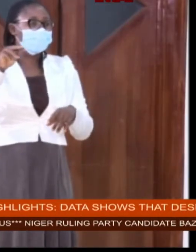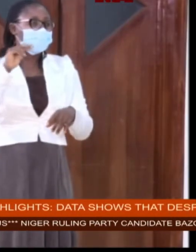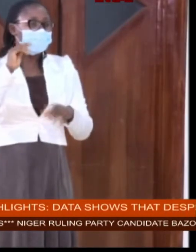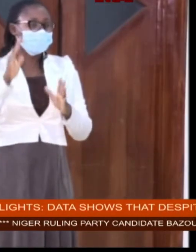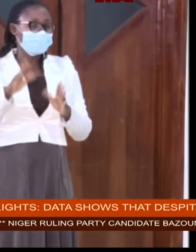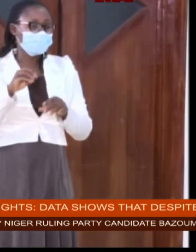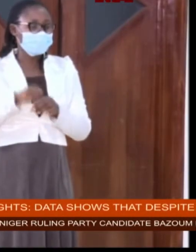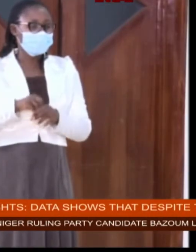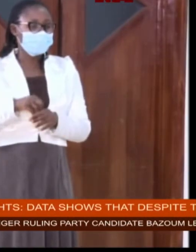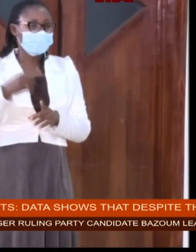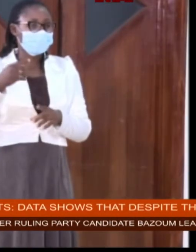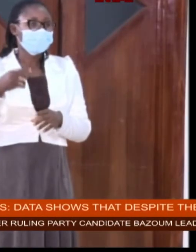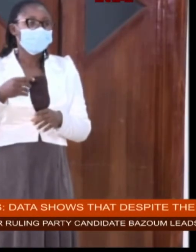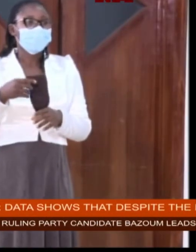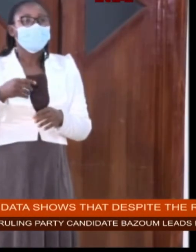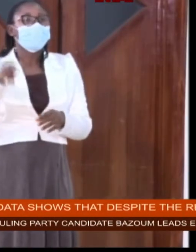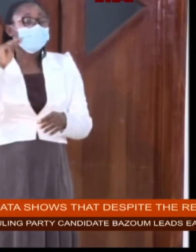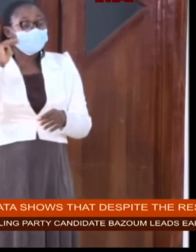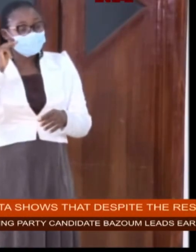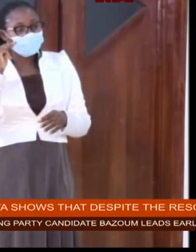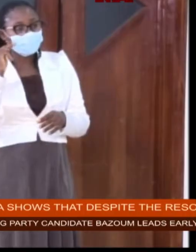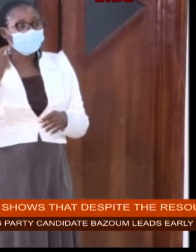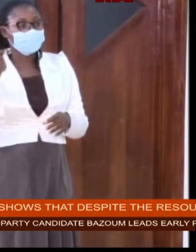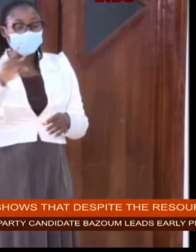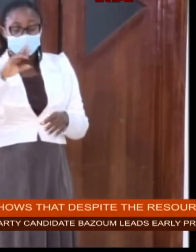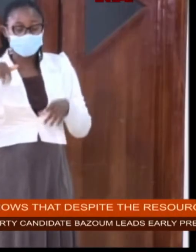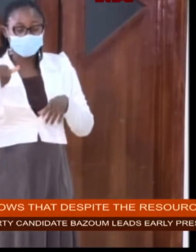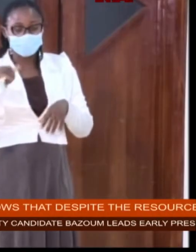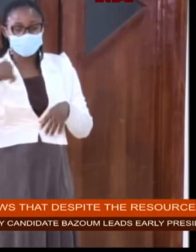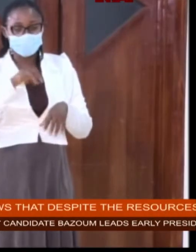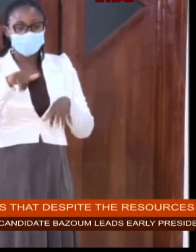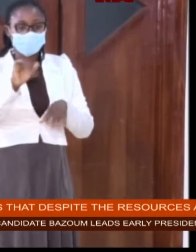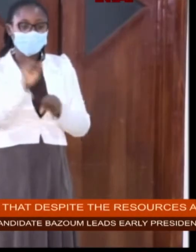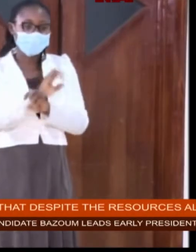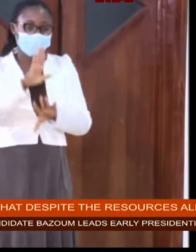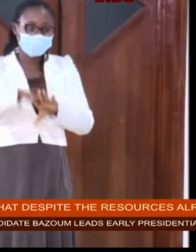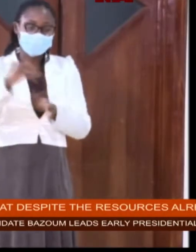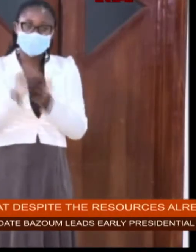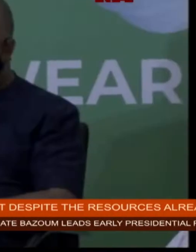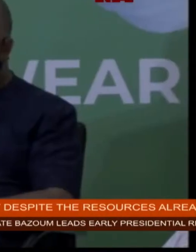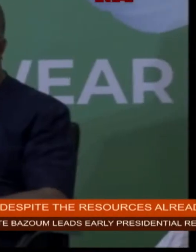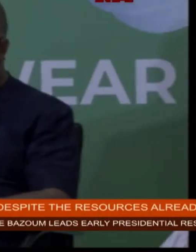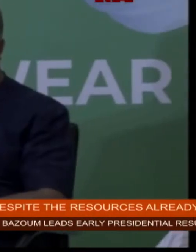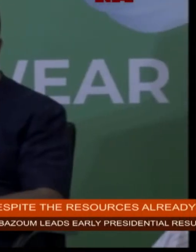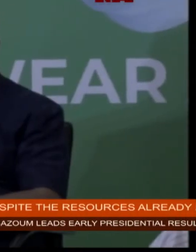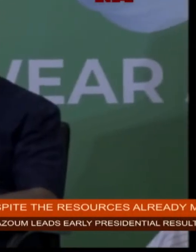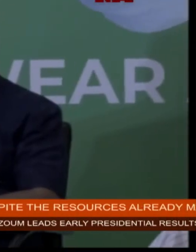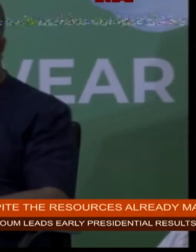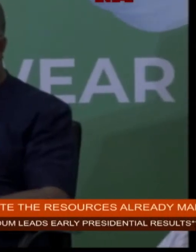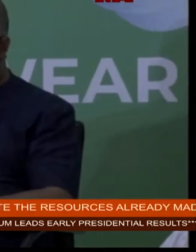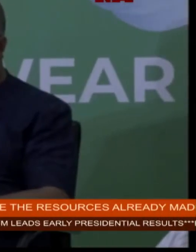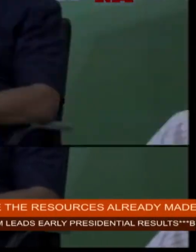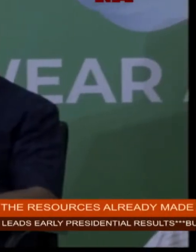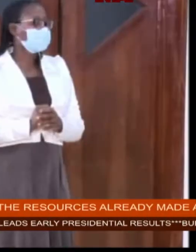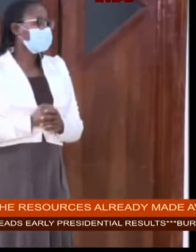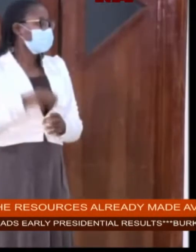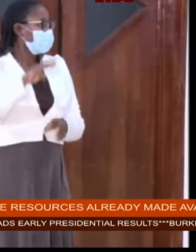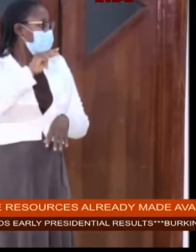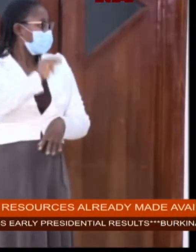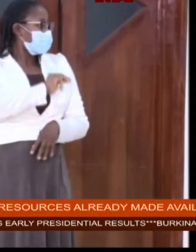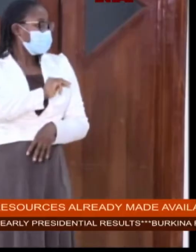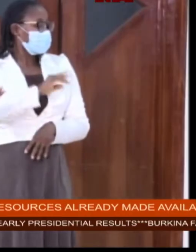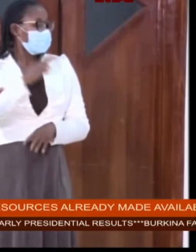it's over 10 months now. We want to know, we're still working with that vision. And the number three goes to the Minister of State for